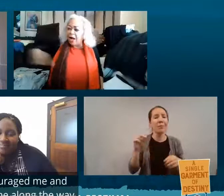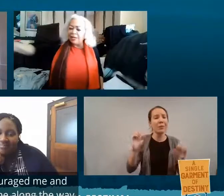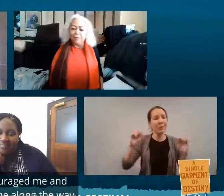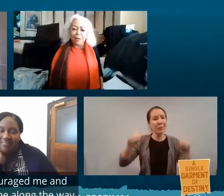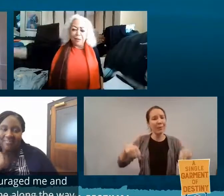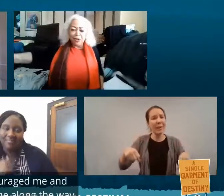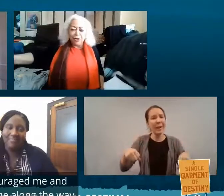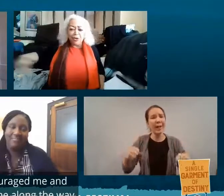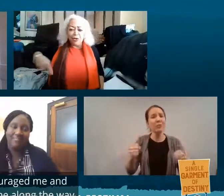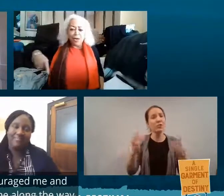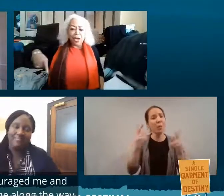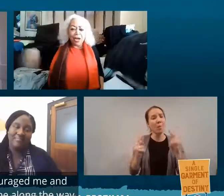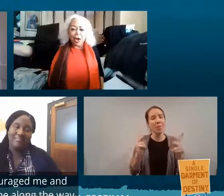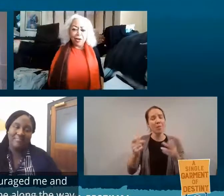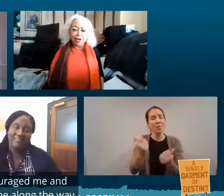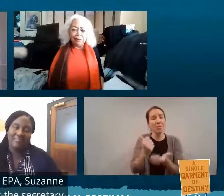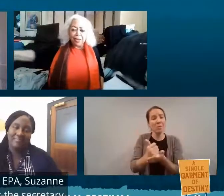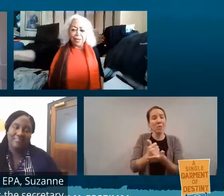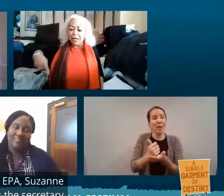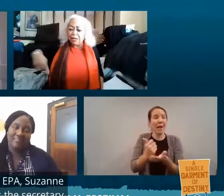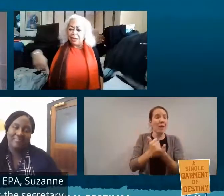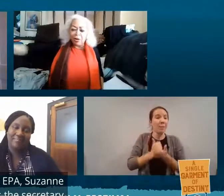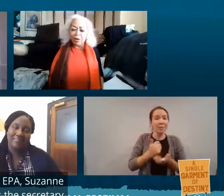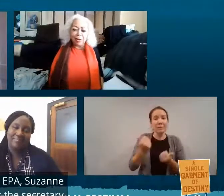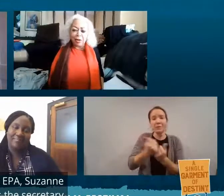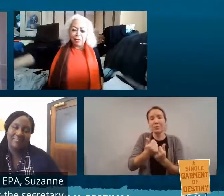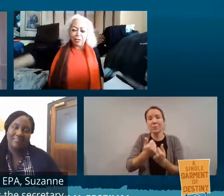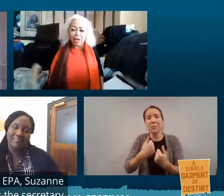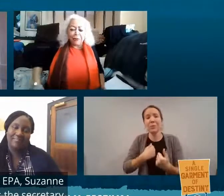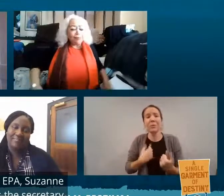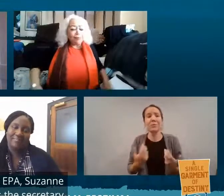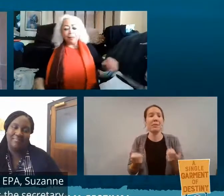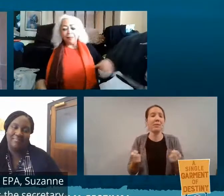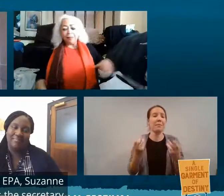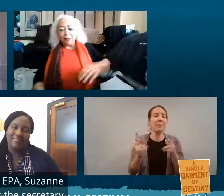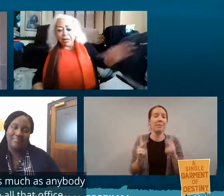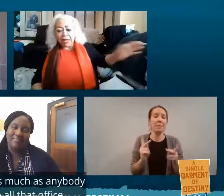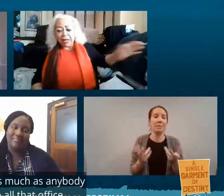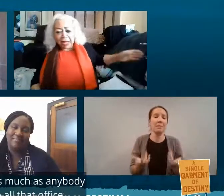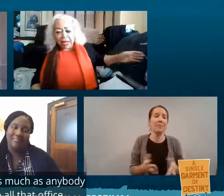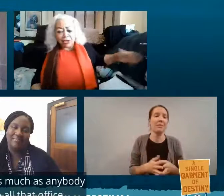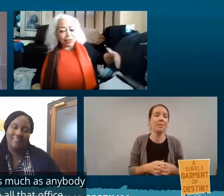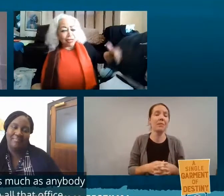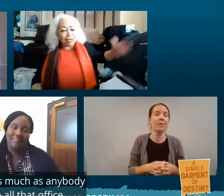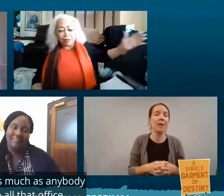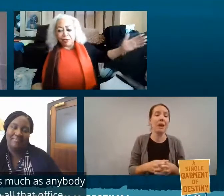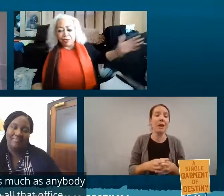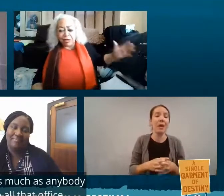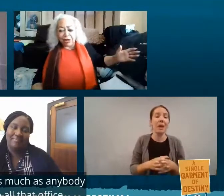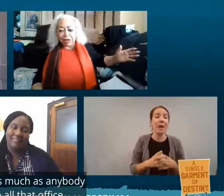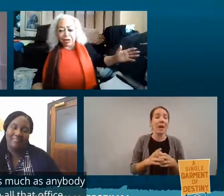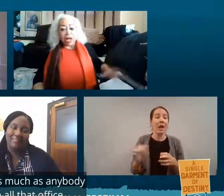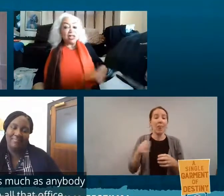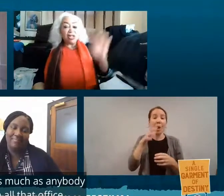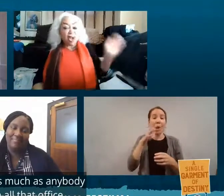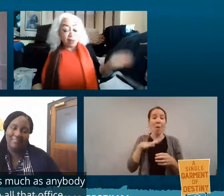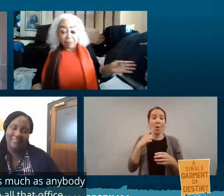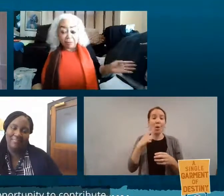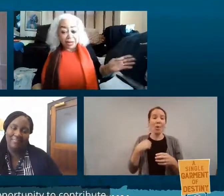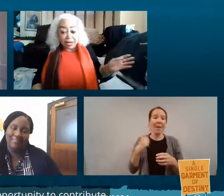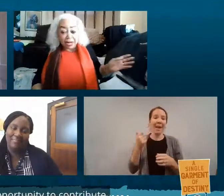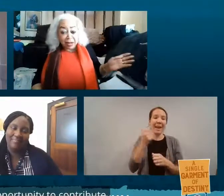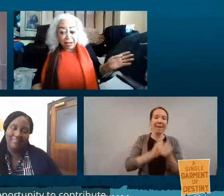encouraged me and supported me along the way. People at EPA, Suzanne Smoot was the secretary. She told me as much as anybody else did in all that